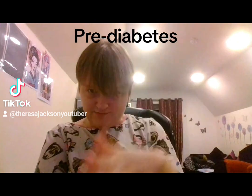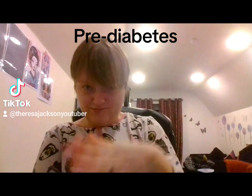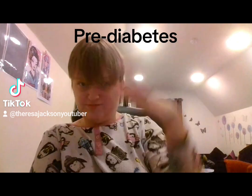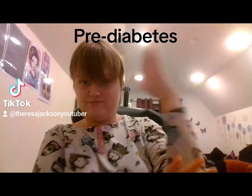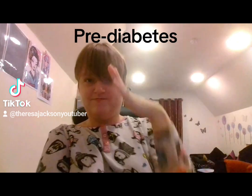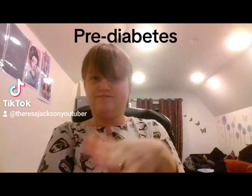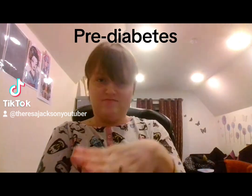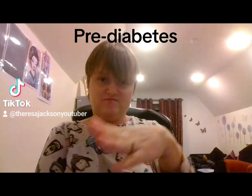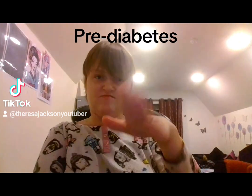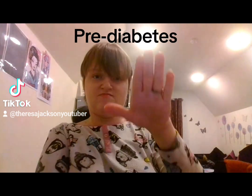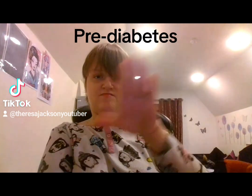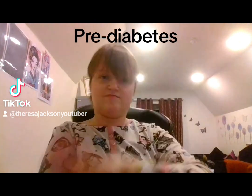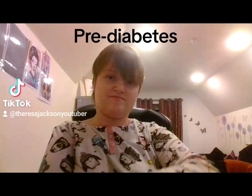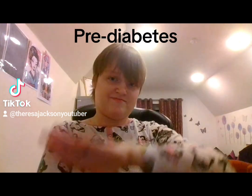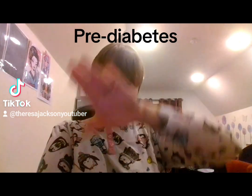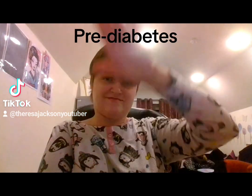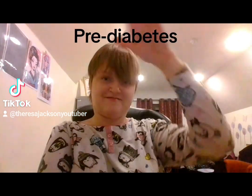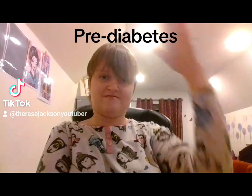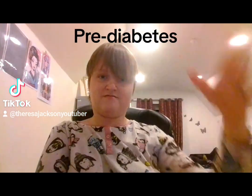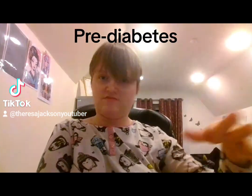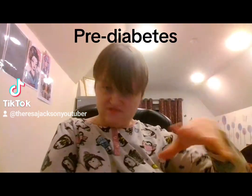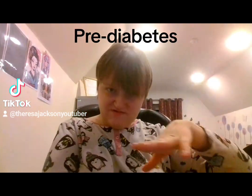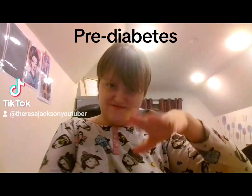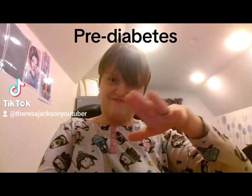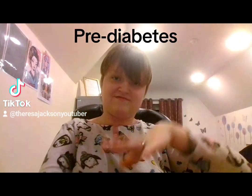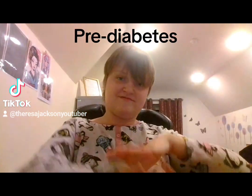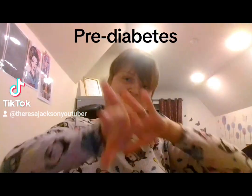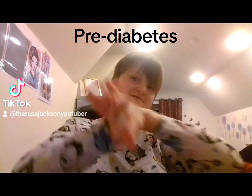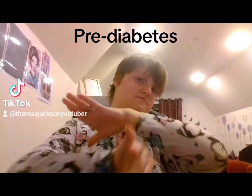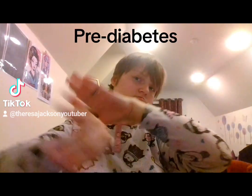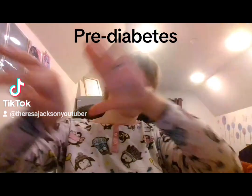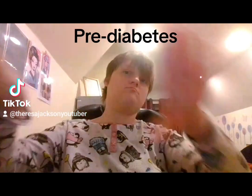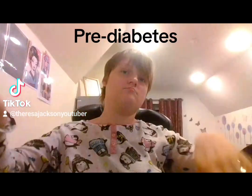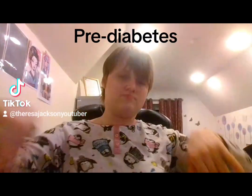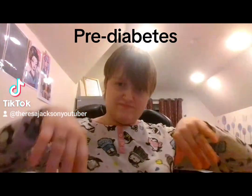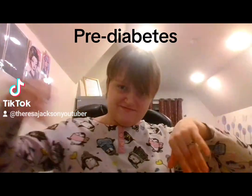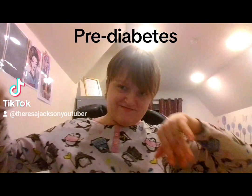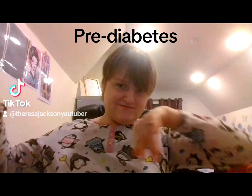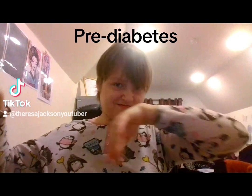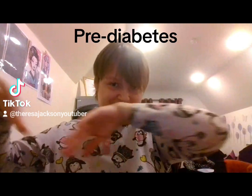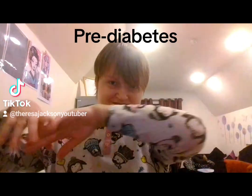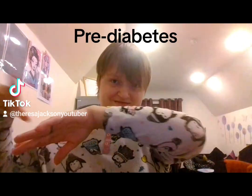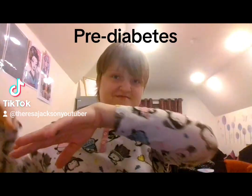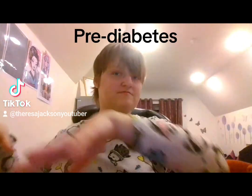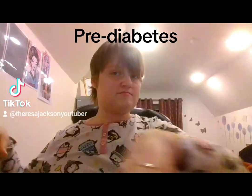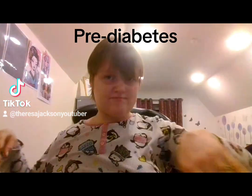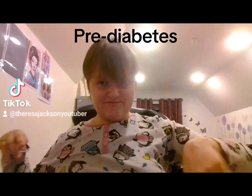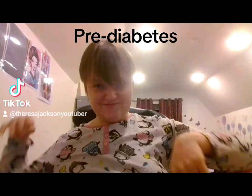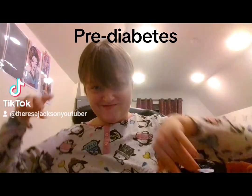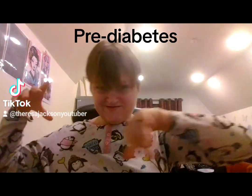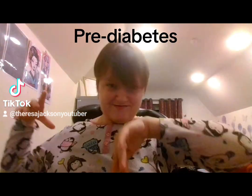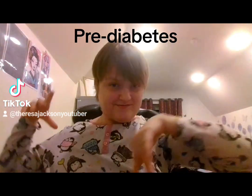know the risk factors and what support is available to help you prevent or delay type